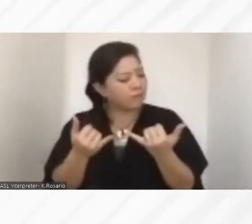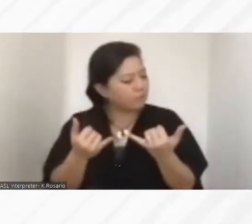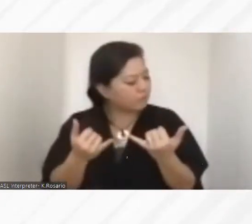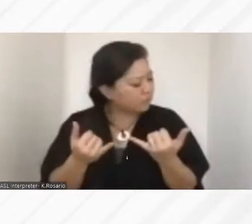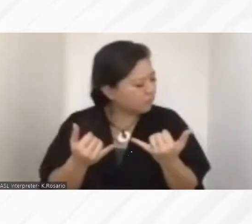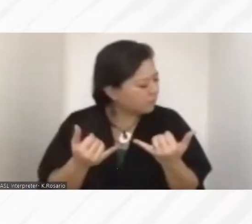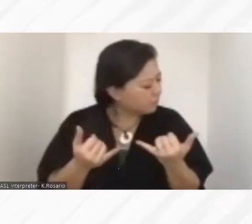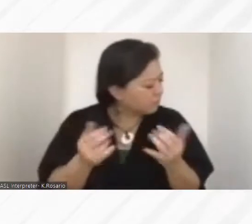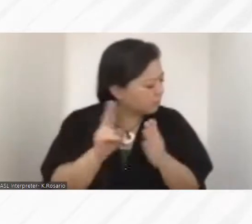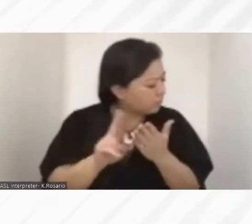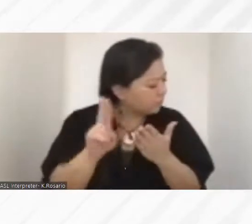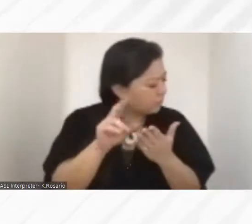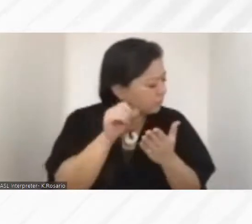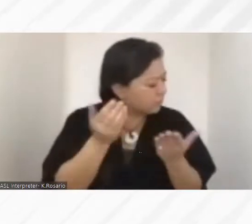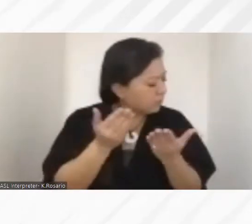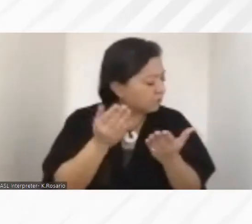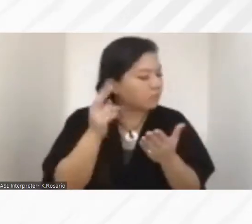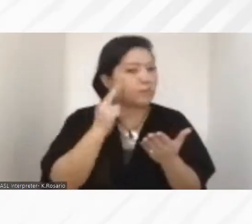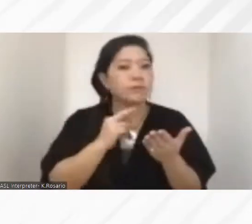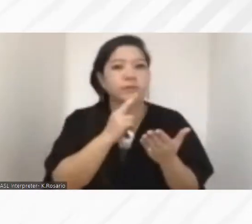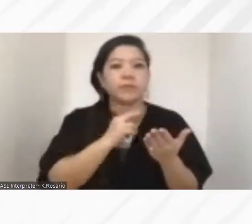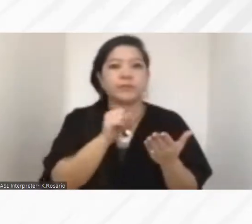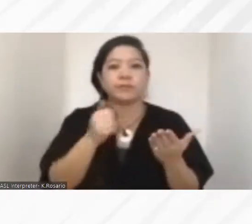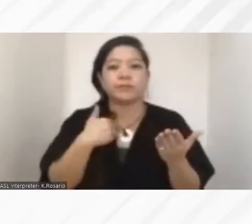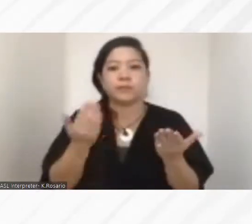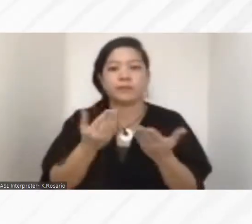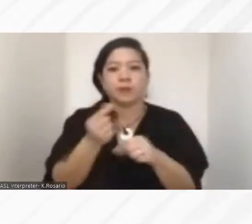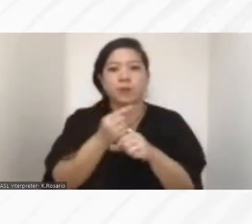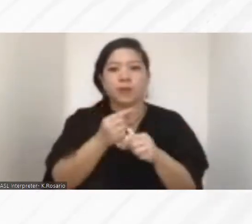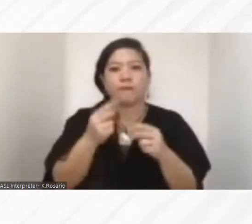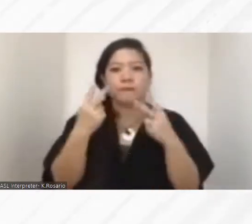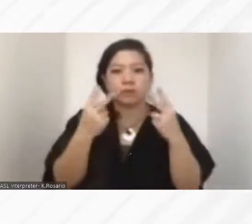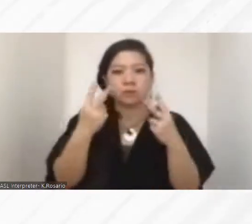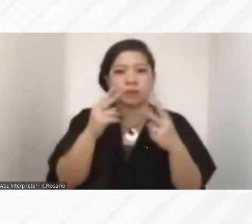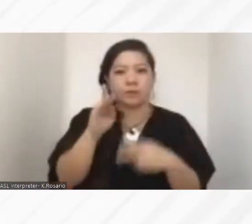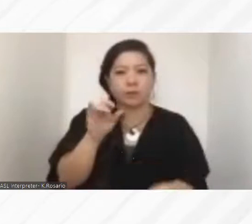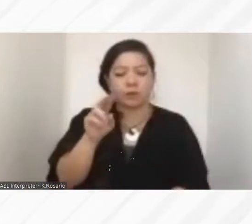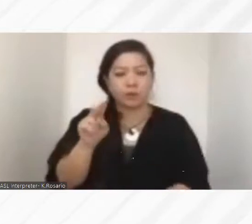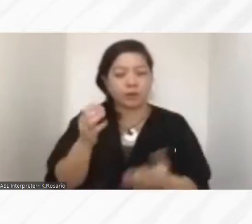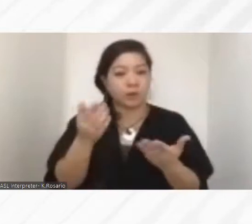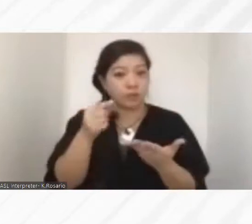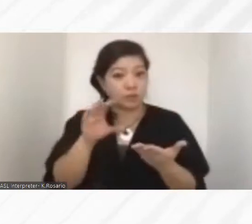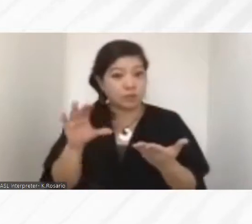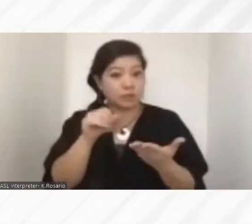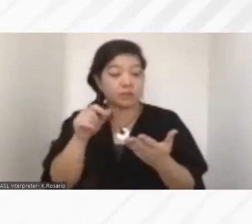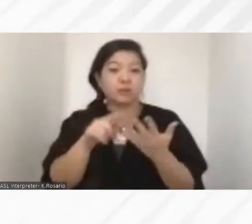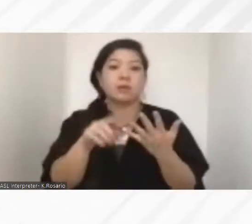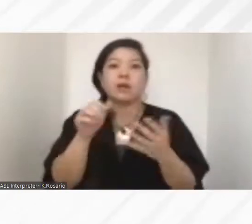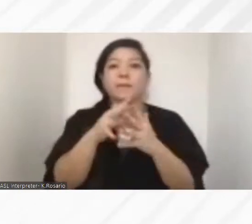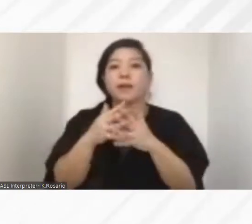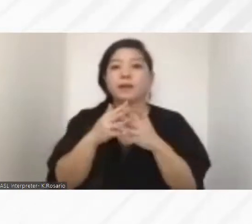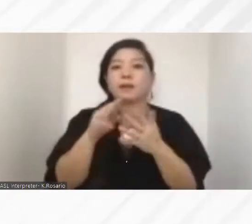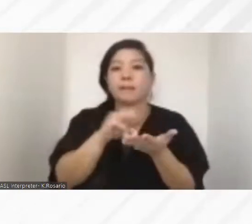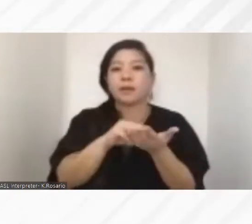Guam, Guam Hotel and Restaurant Association, Guam Visitors Bureau, Guam Community College, and the American Medical Center,